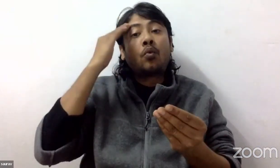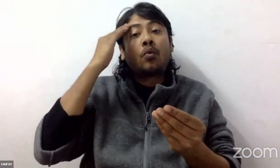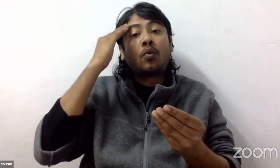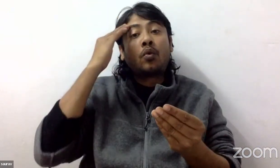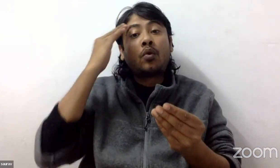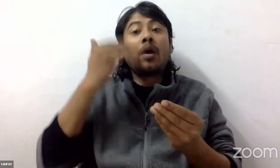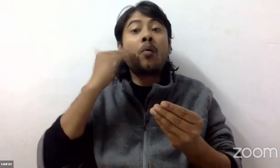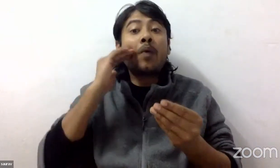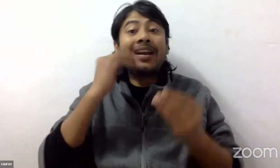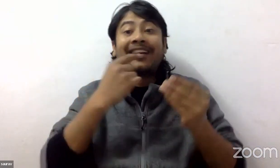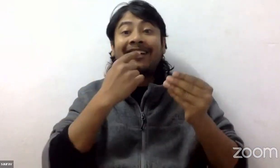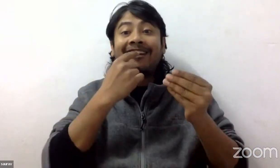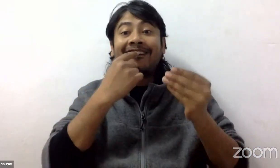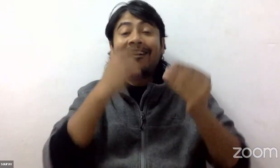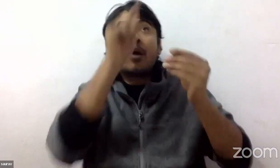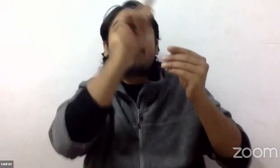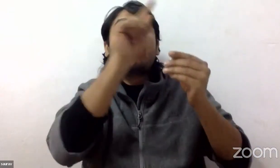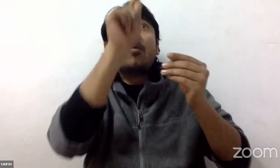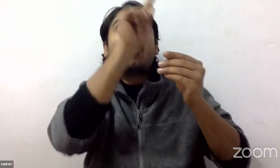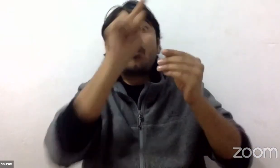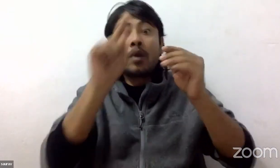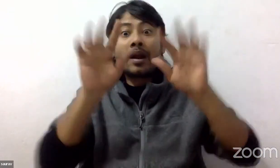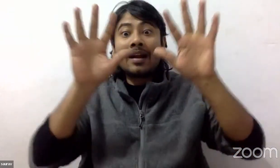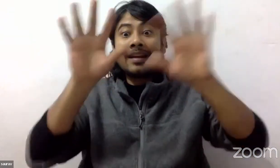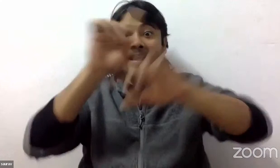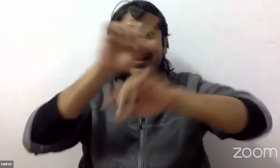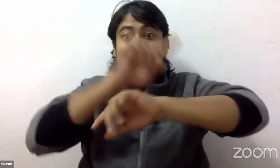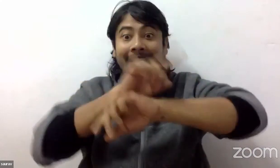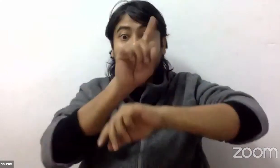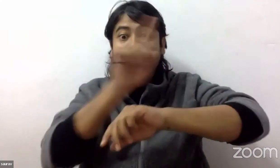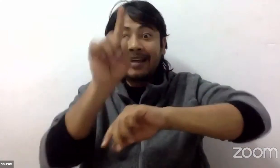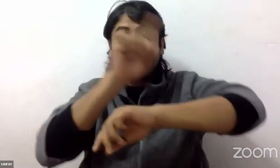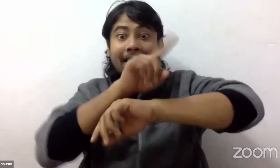because the magnetic pull of the moon is maximum during those days.